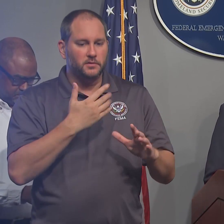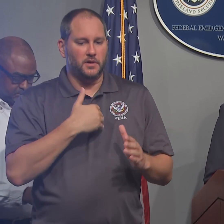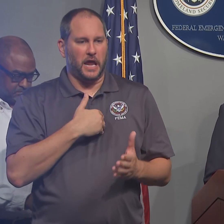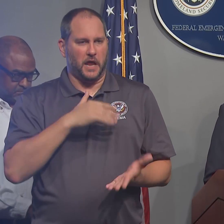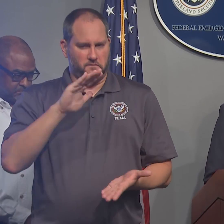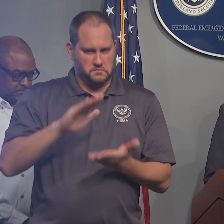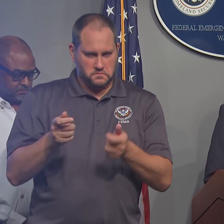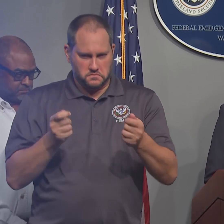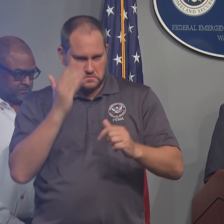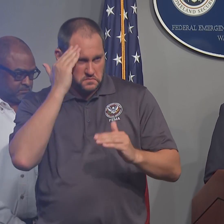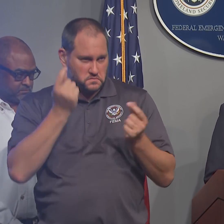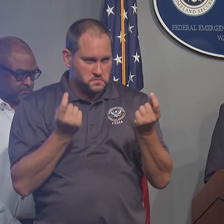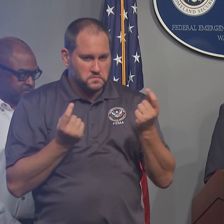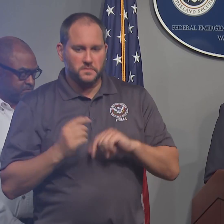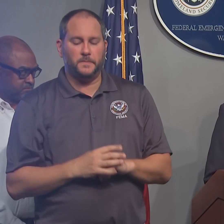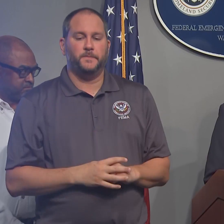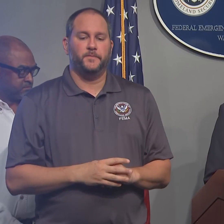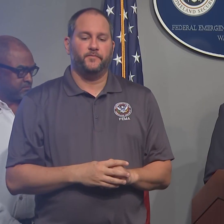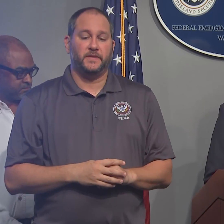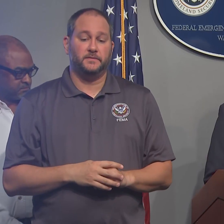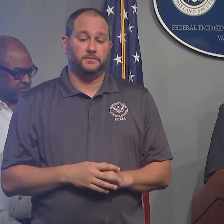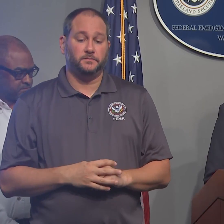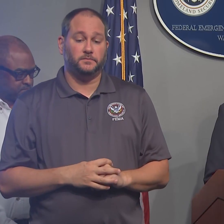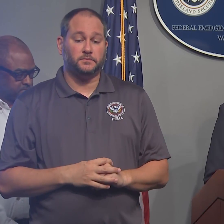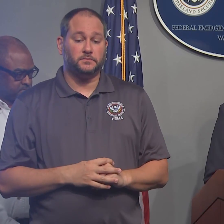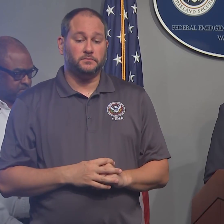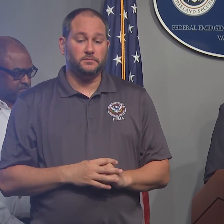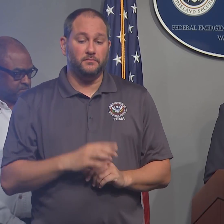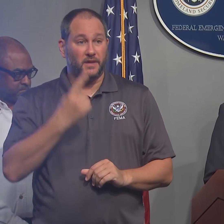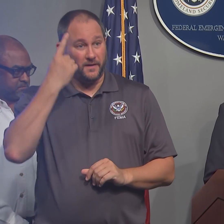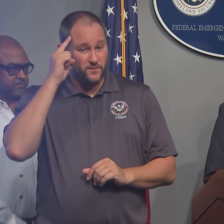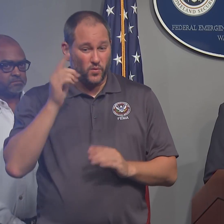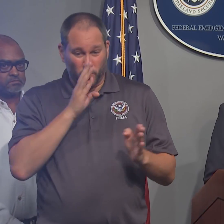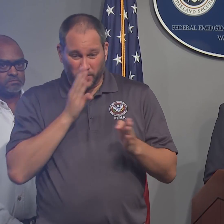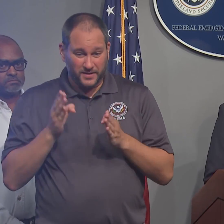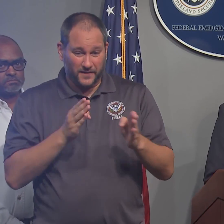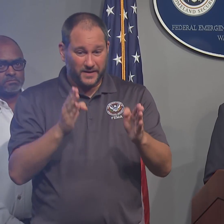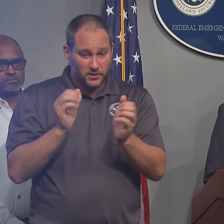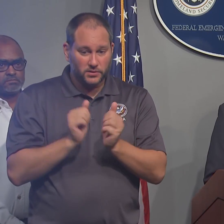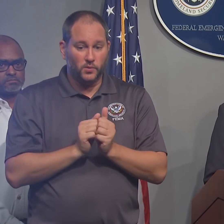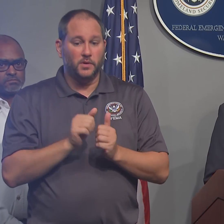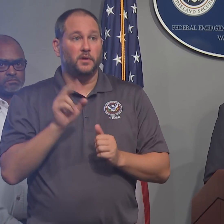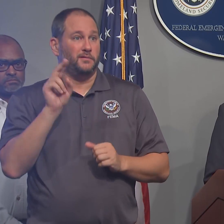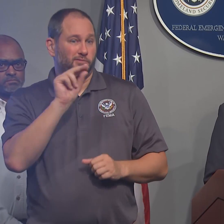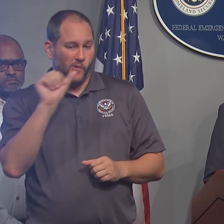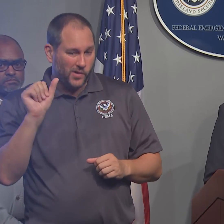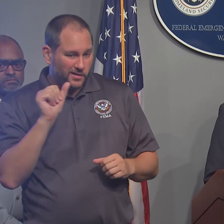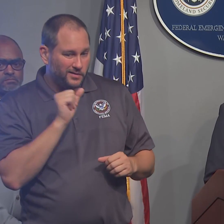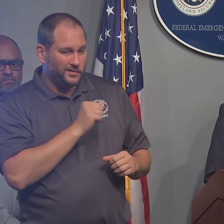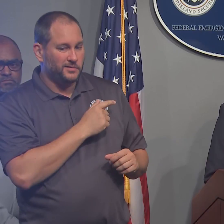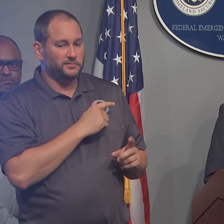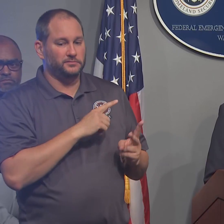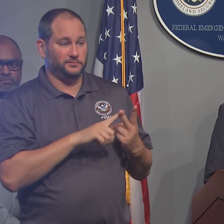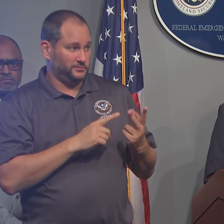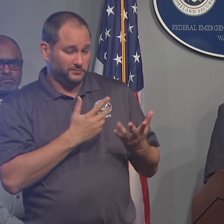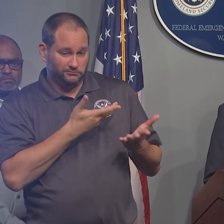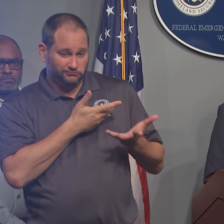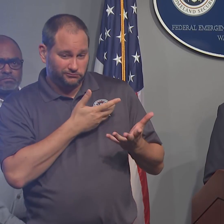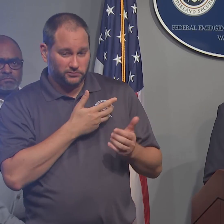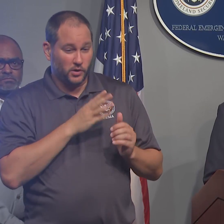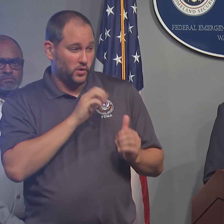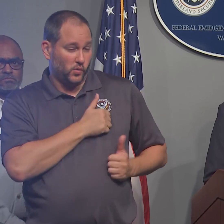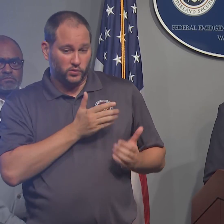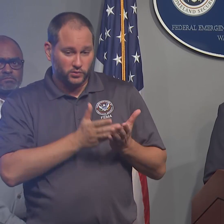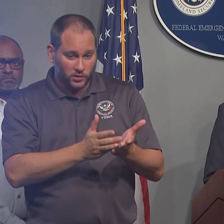navigation, we're closely working with our partners from NOAA and the U.S. Coast Guard and prepared to rapidly open federal